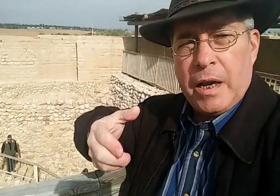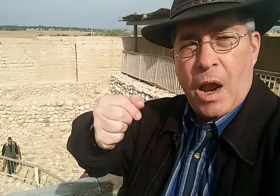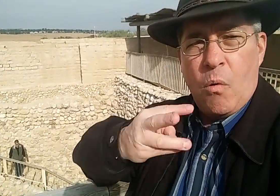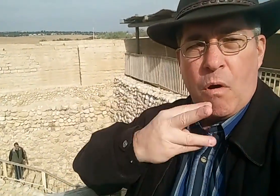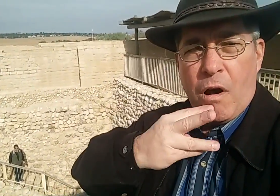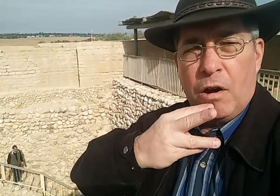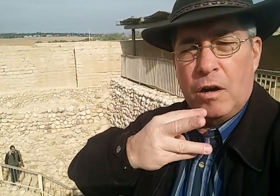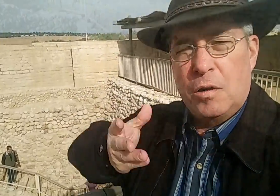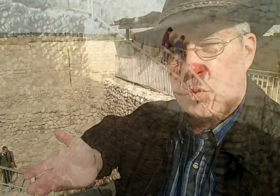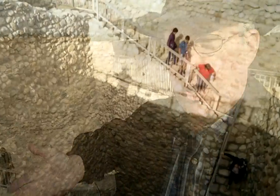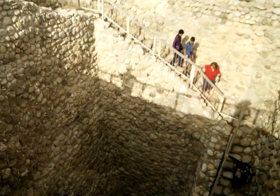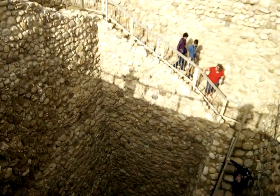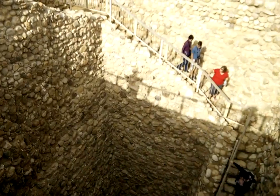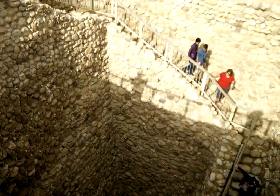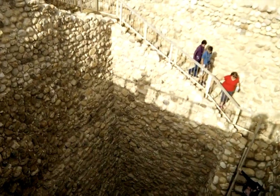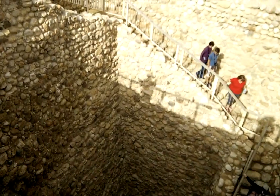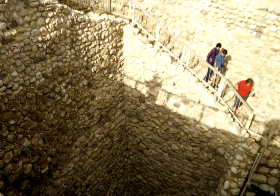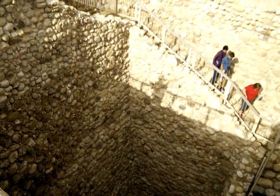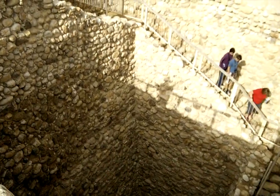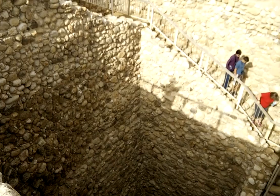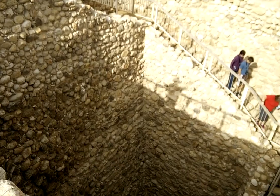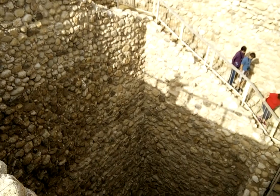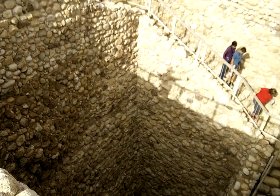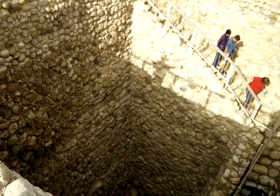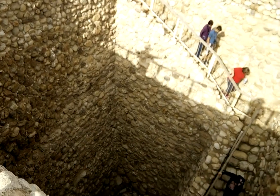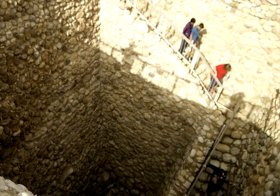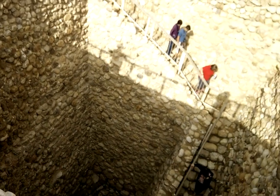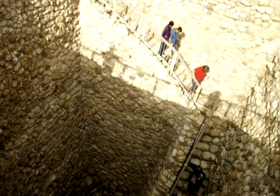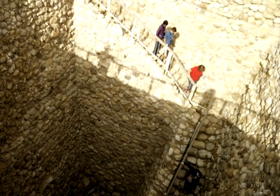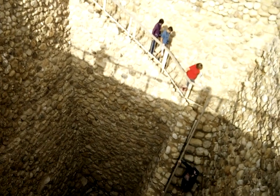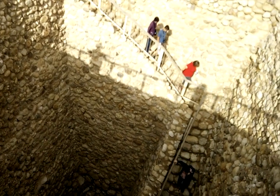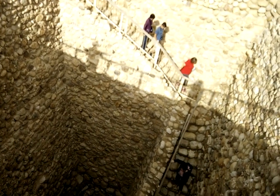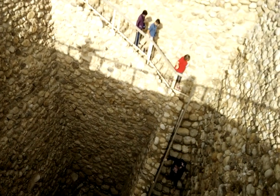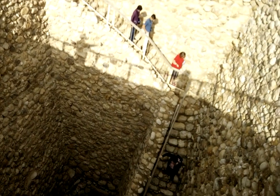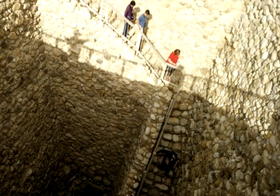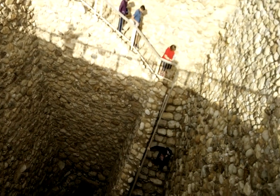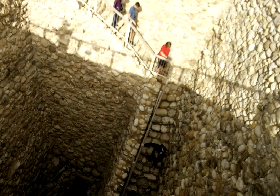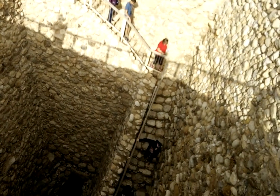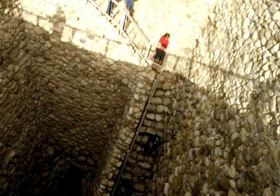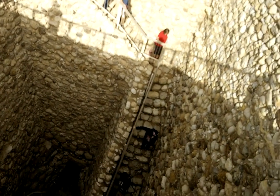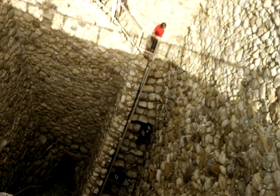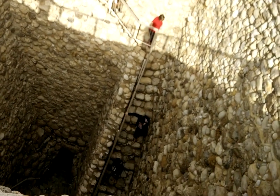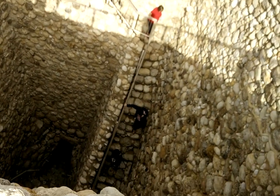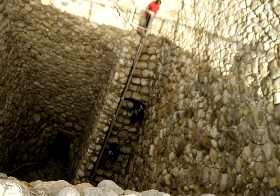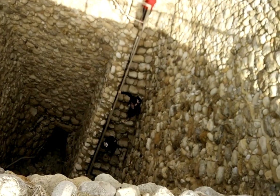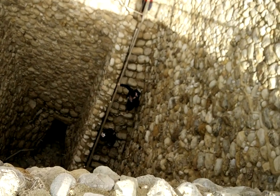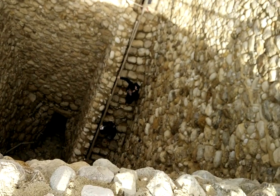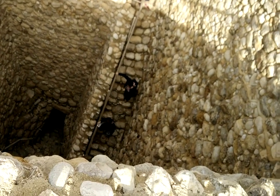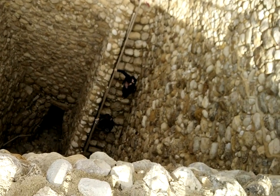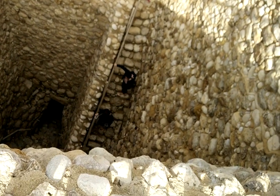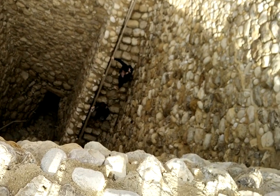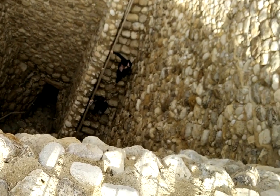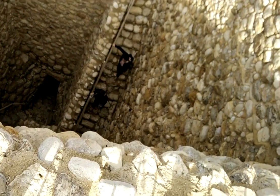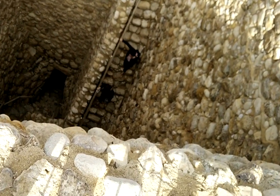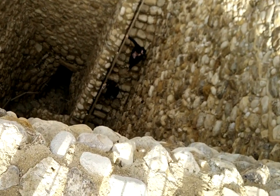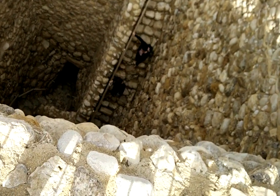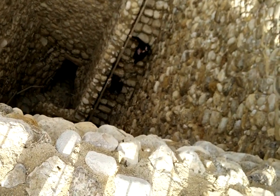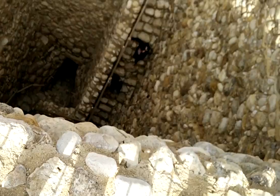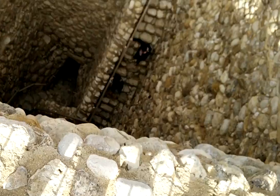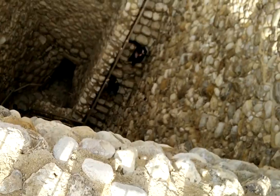down, down, down and get their water from in the cistern. You can see the depth of this cistern. We're going to go down into this